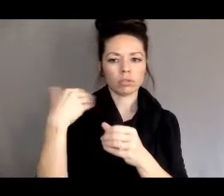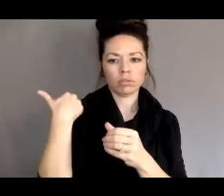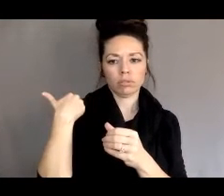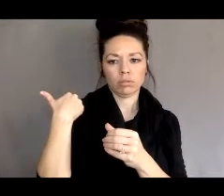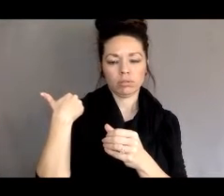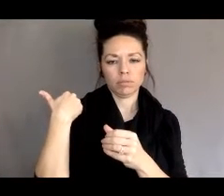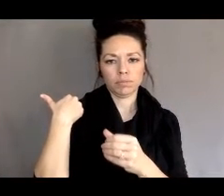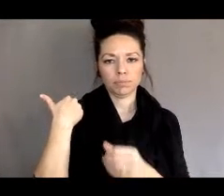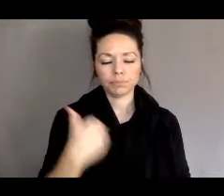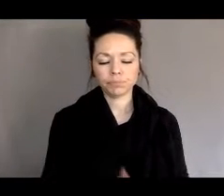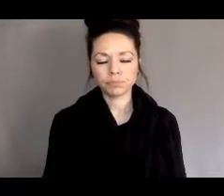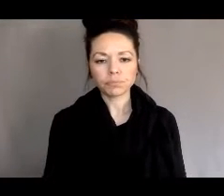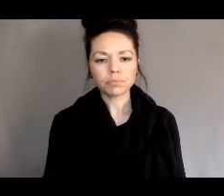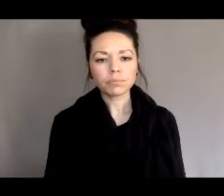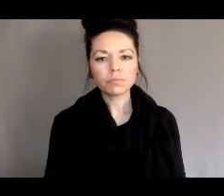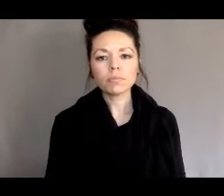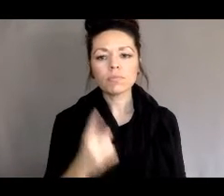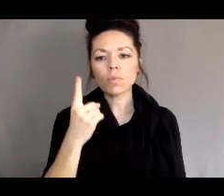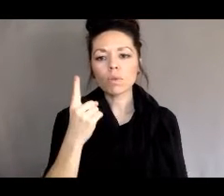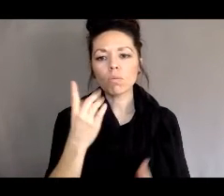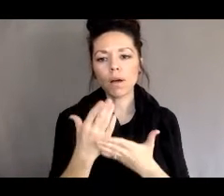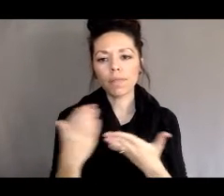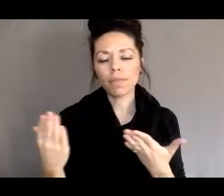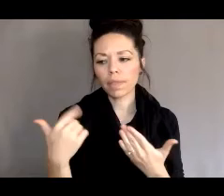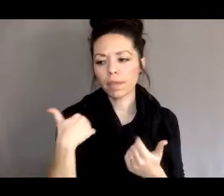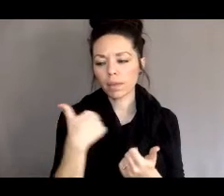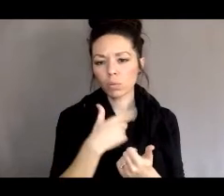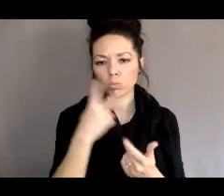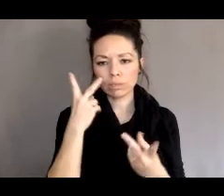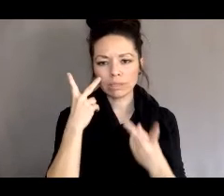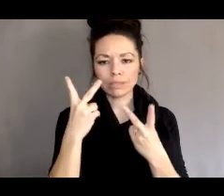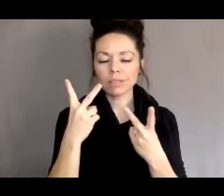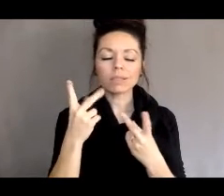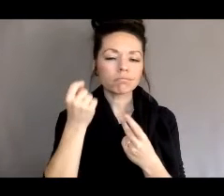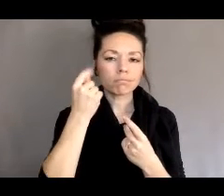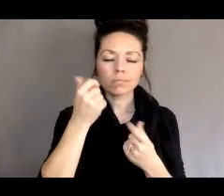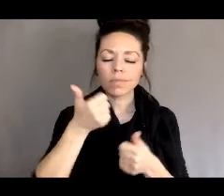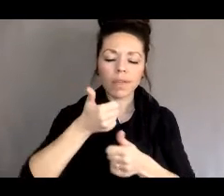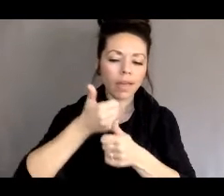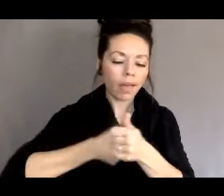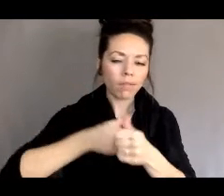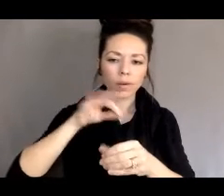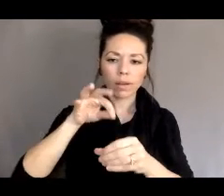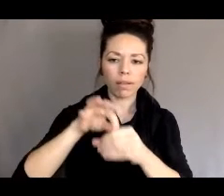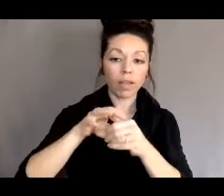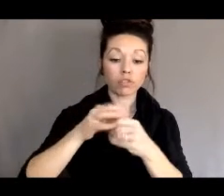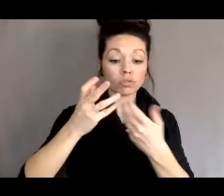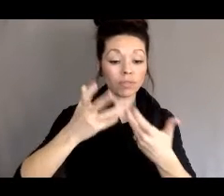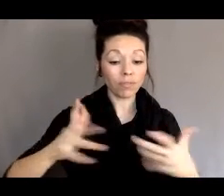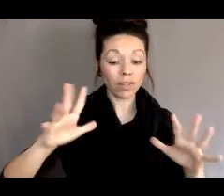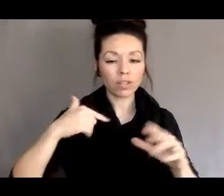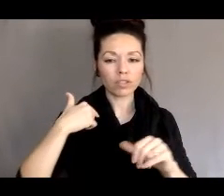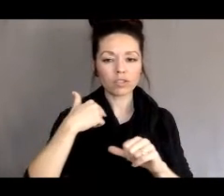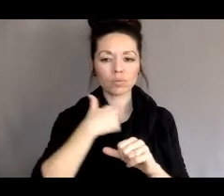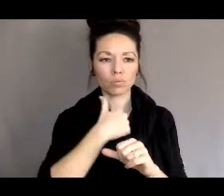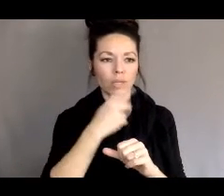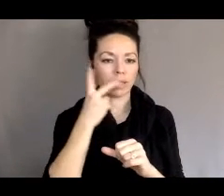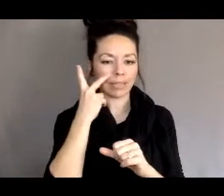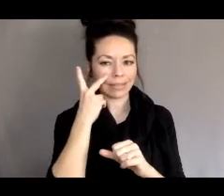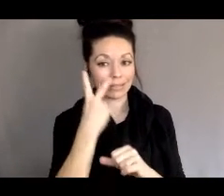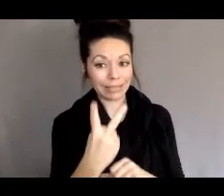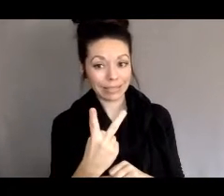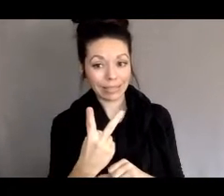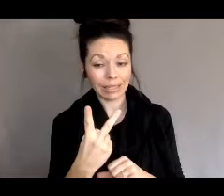year. And one of the things that we see after every election, whether it's controversial or